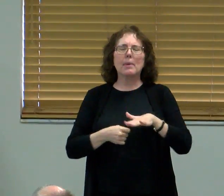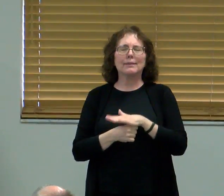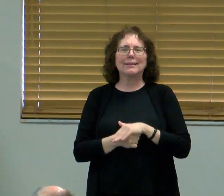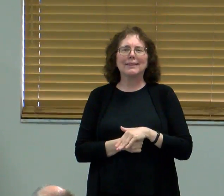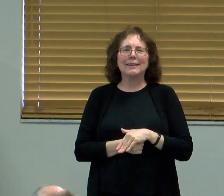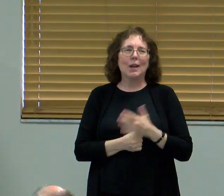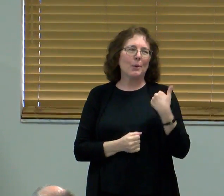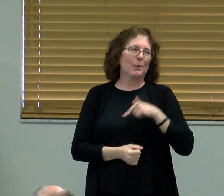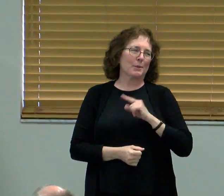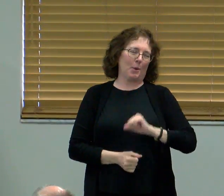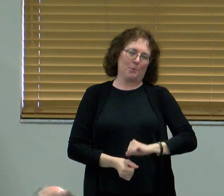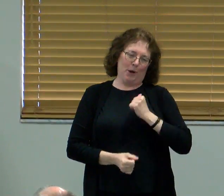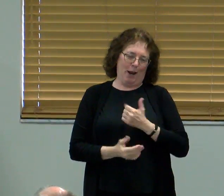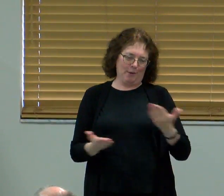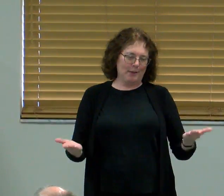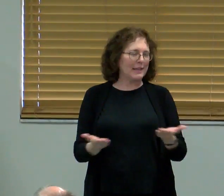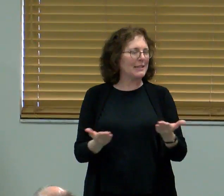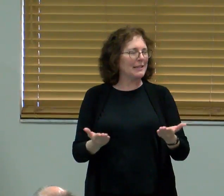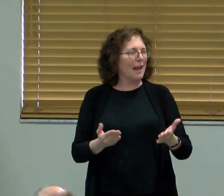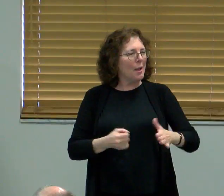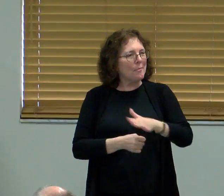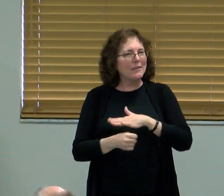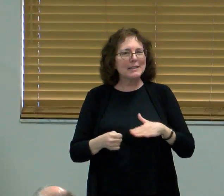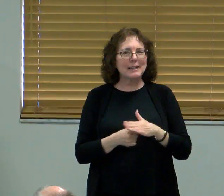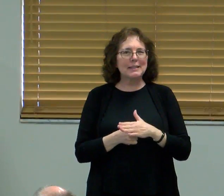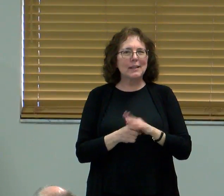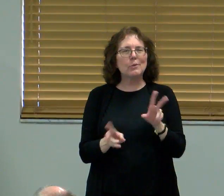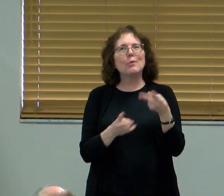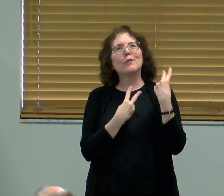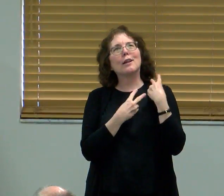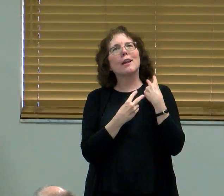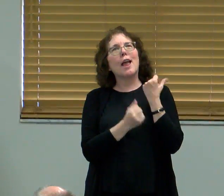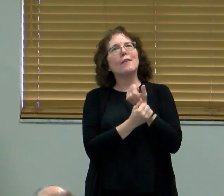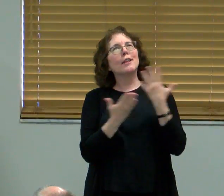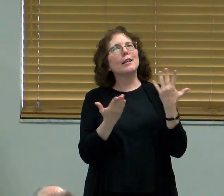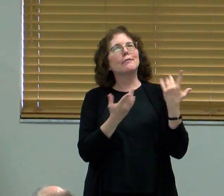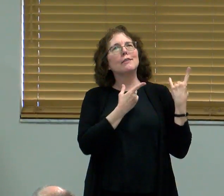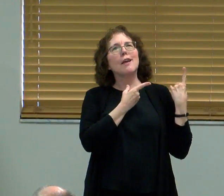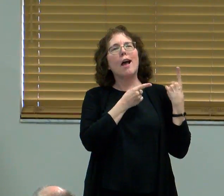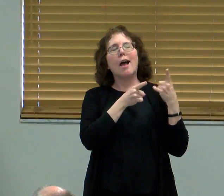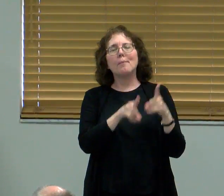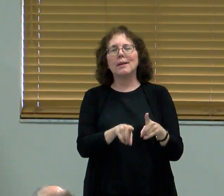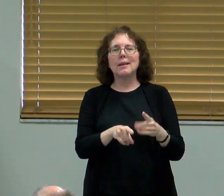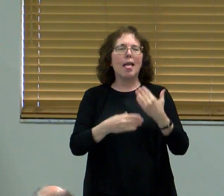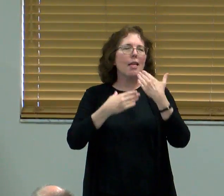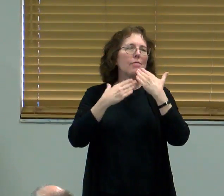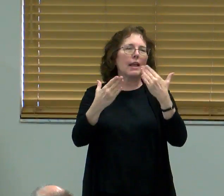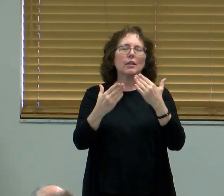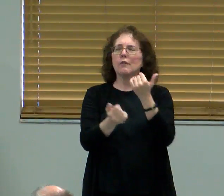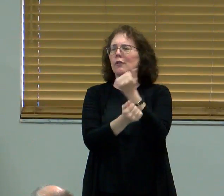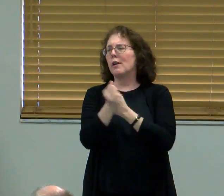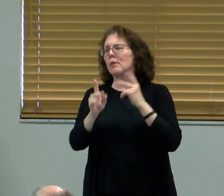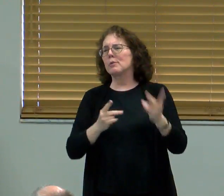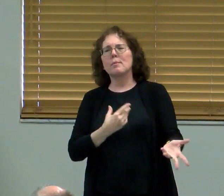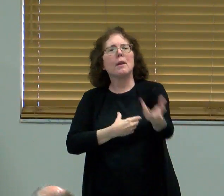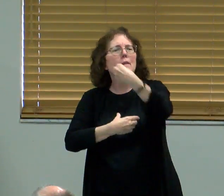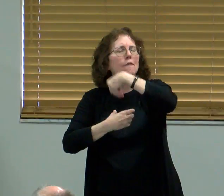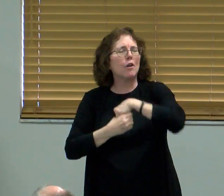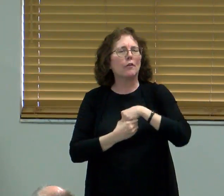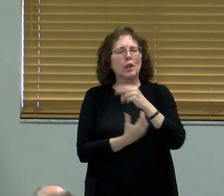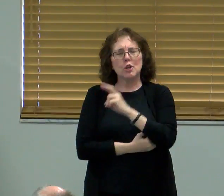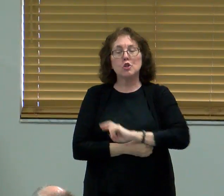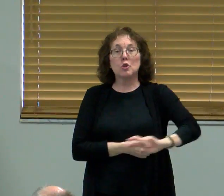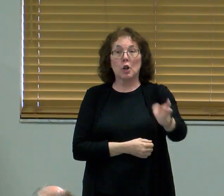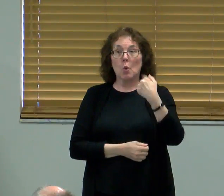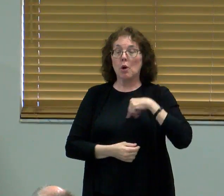We are so proud of this facility, and as we reflect on all we have accomplished, we want to thank everyone who has been a part of this journey. We